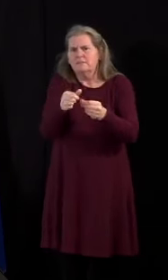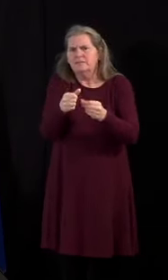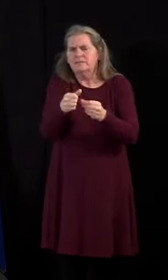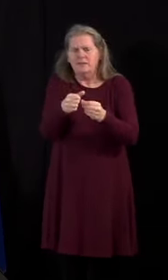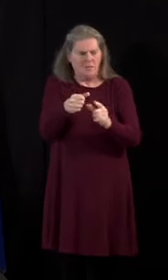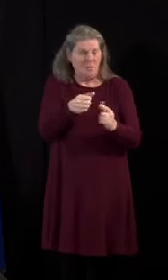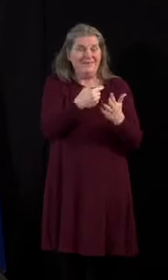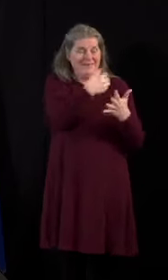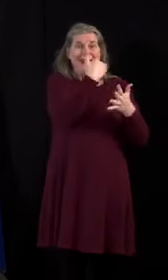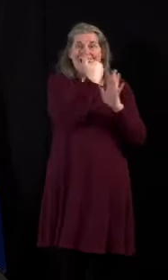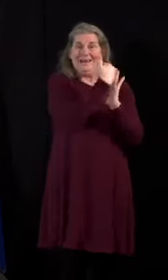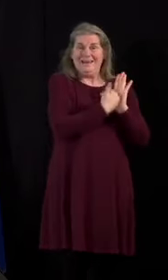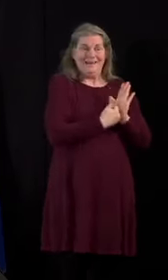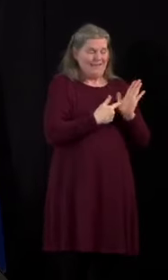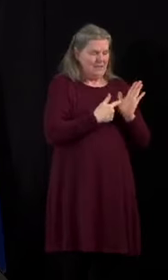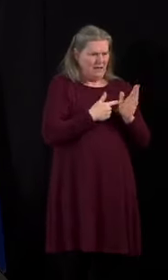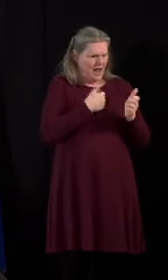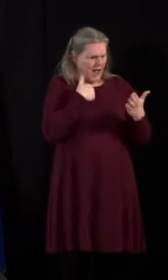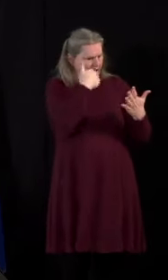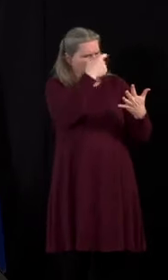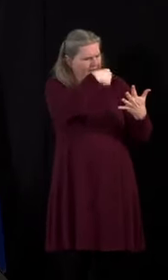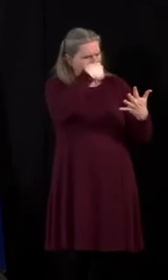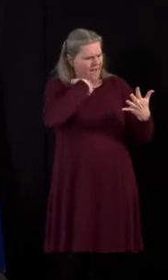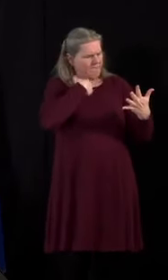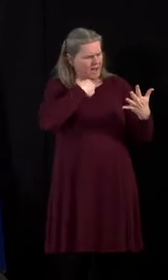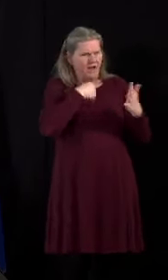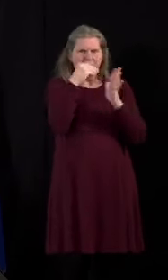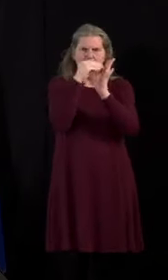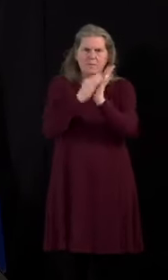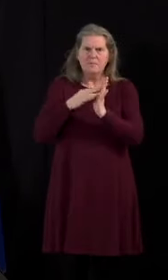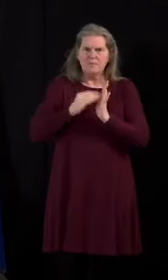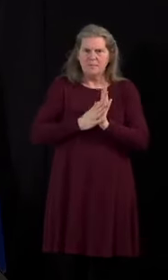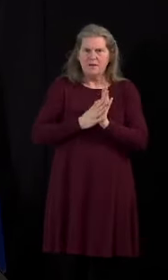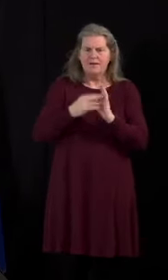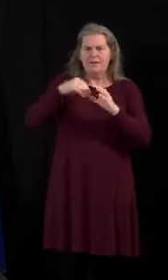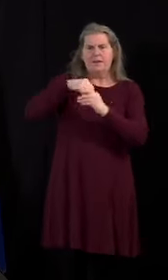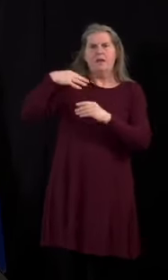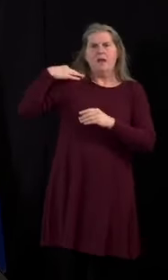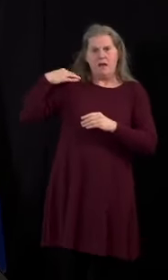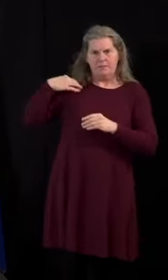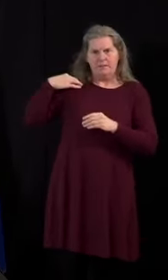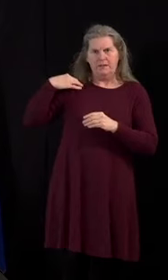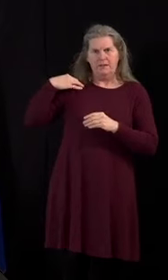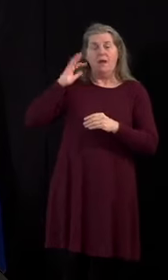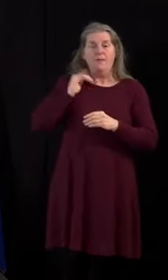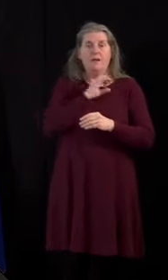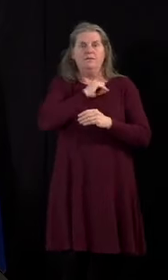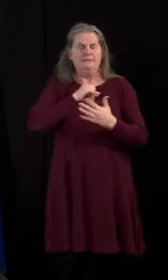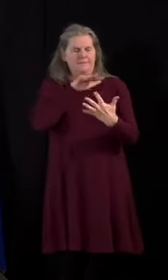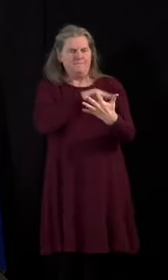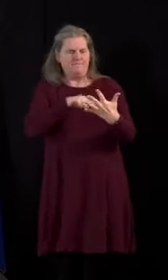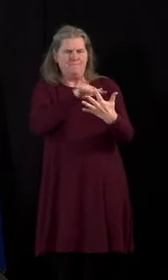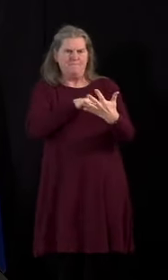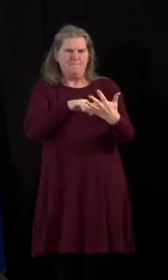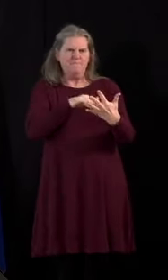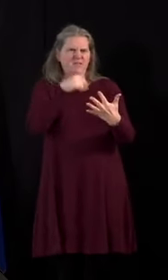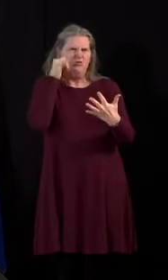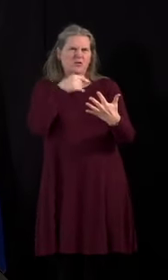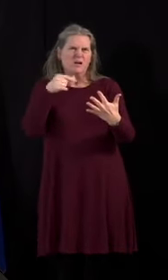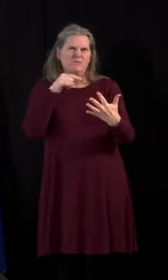we've identified here. And then that application will go through the professional staff at Yukon